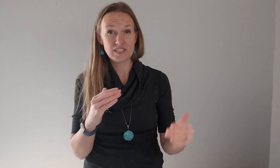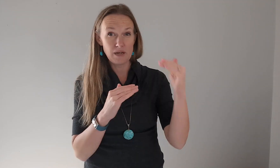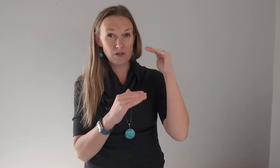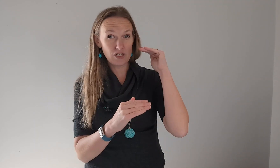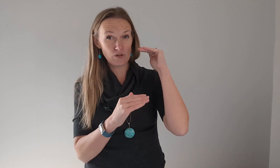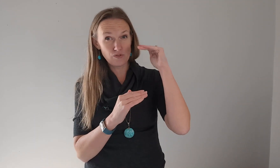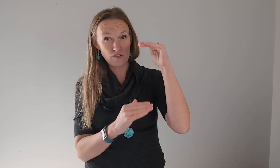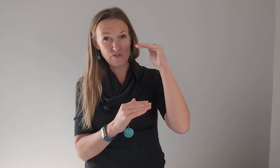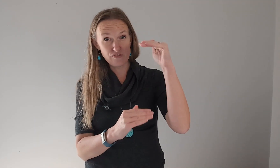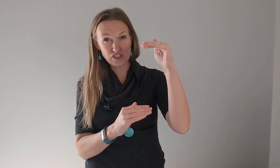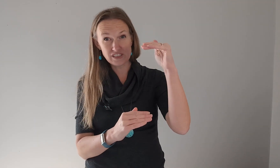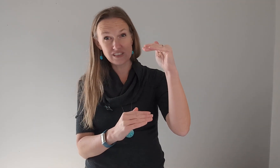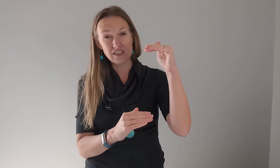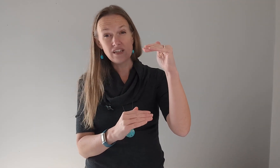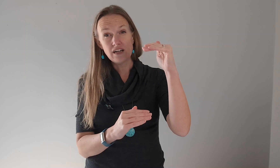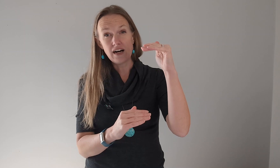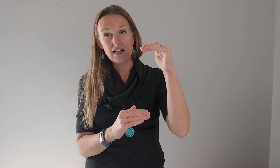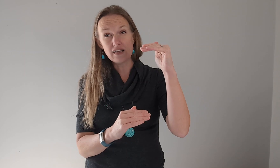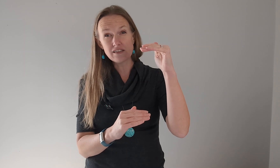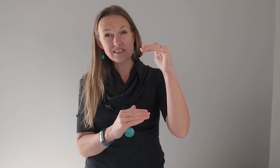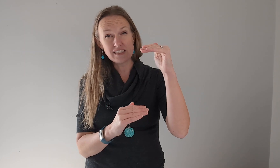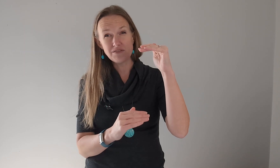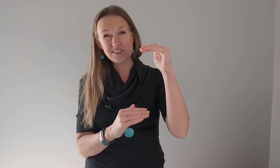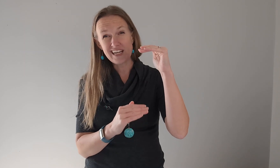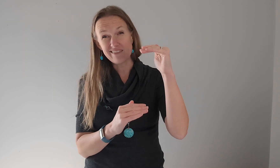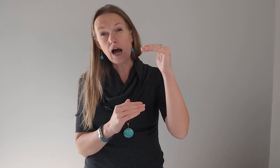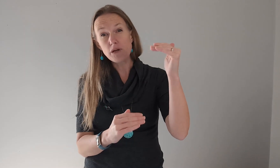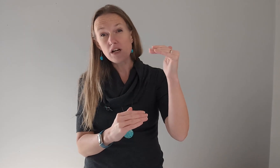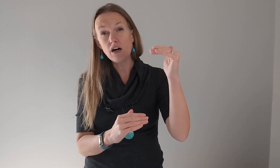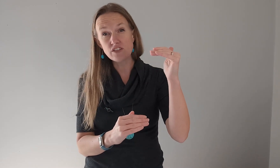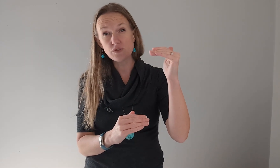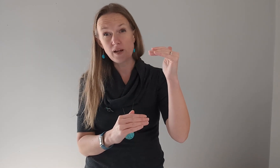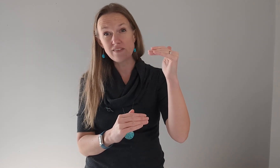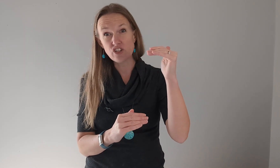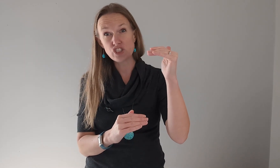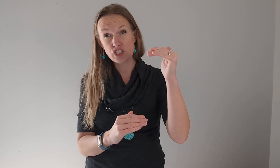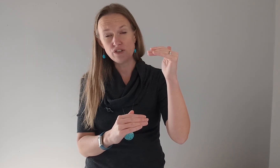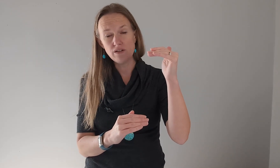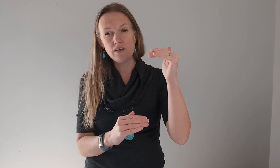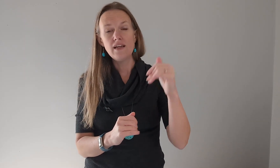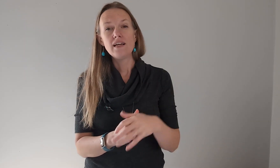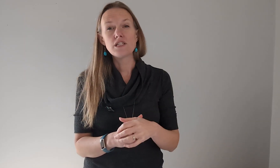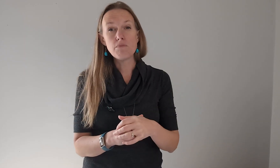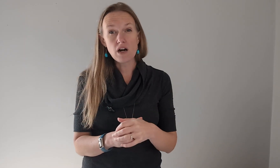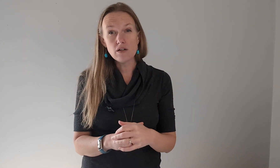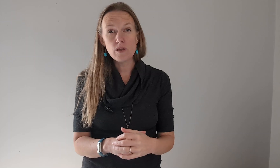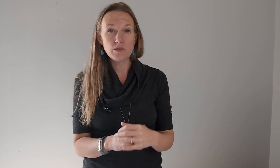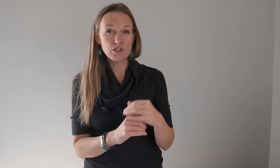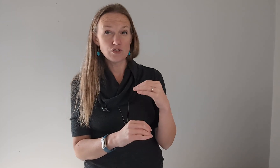today we're going to go through the first lyrical section, which I'm going to call verse 1 and verse 2. Tomorrow we will do